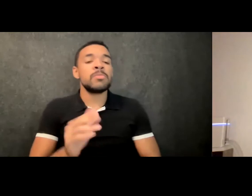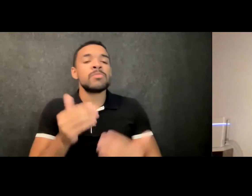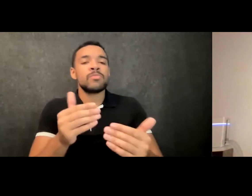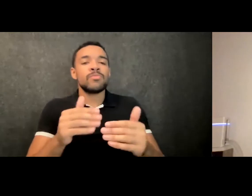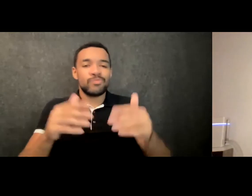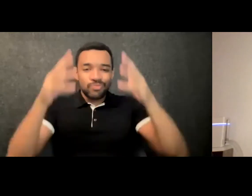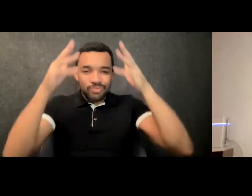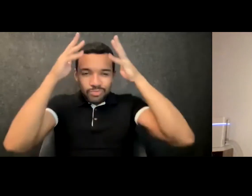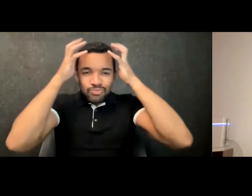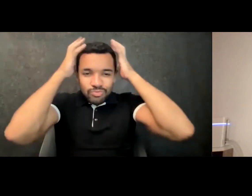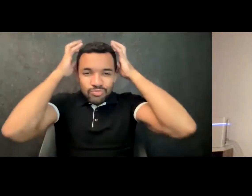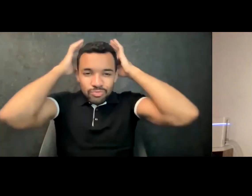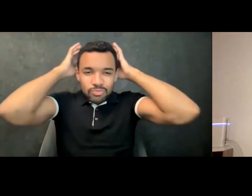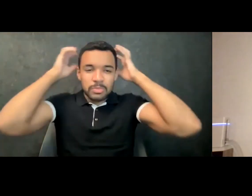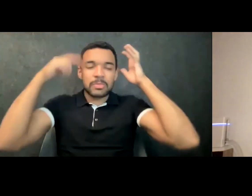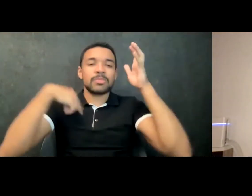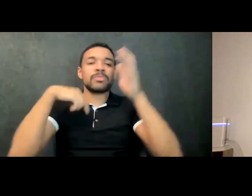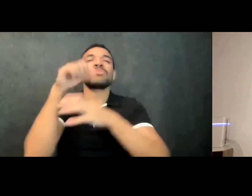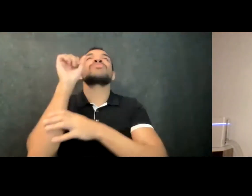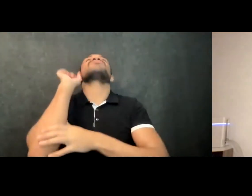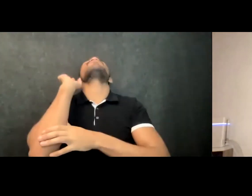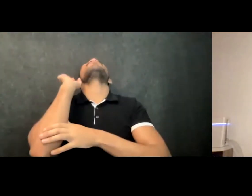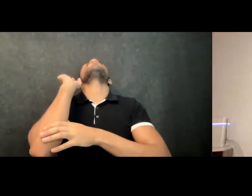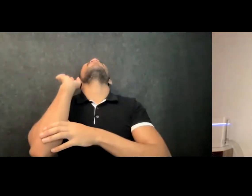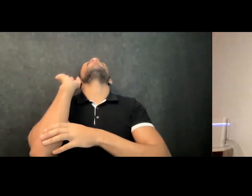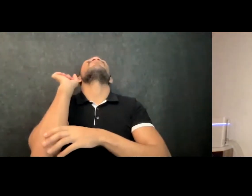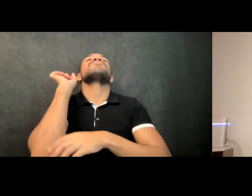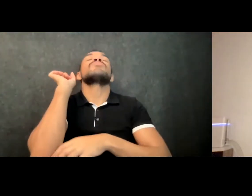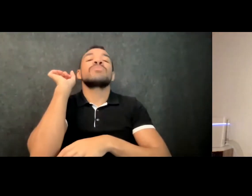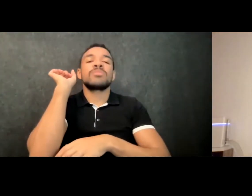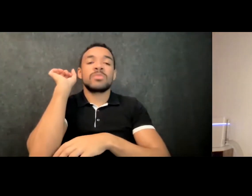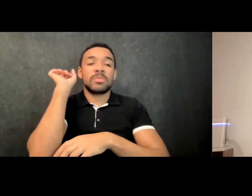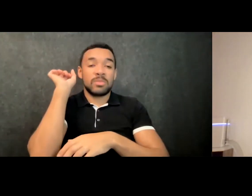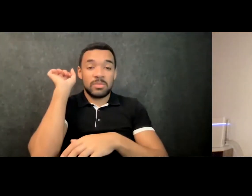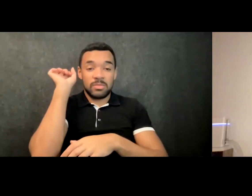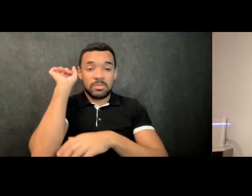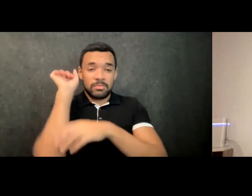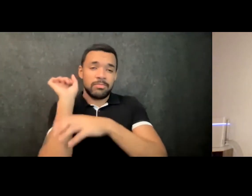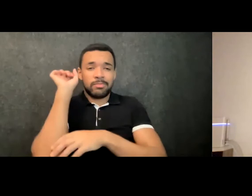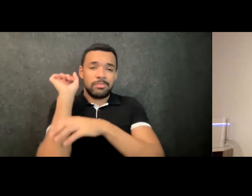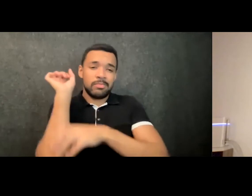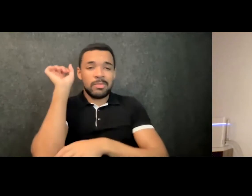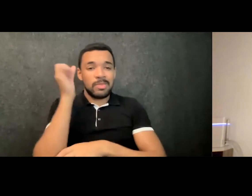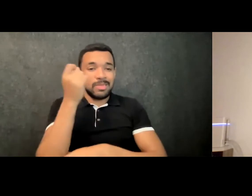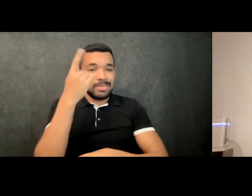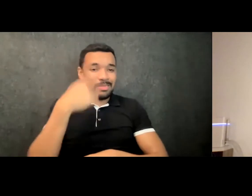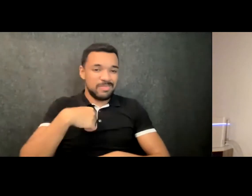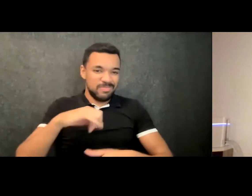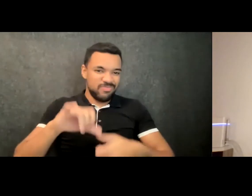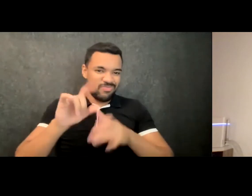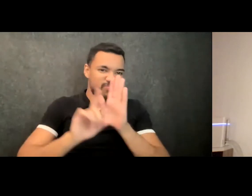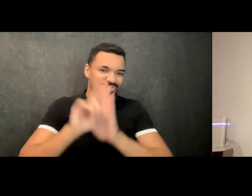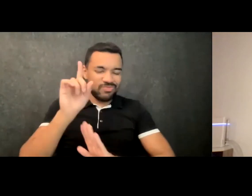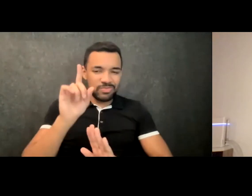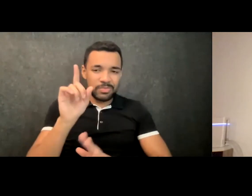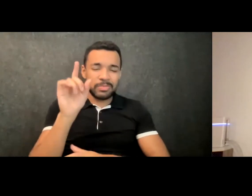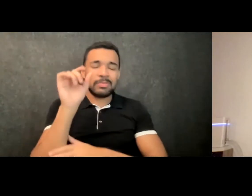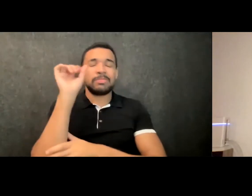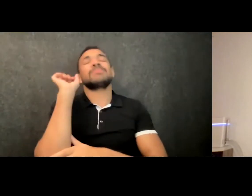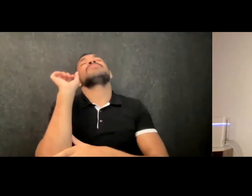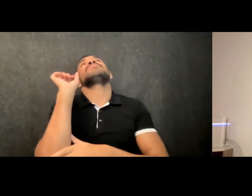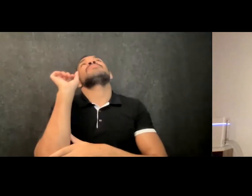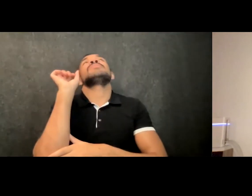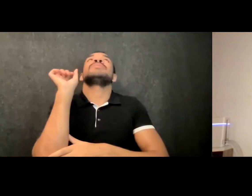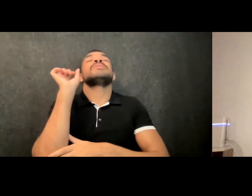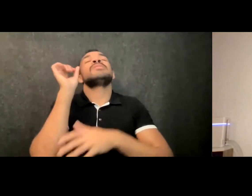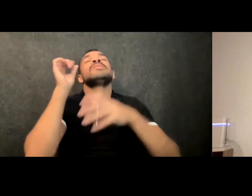the black bowl. I slumped into a chair meant for shorter people. My legs stretched out in front of me. I shut my eyes.